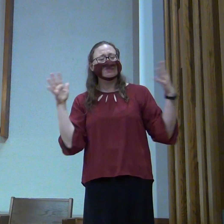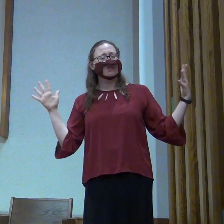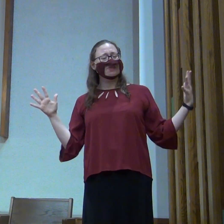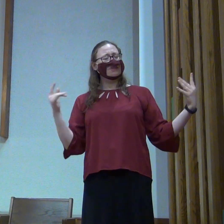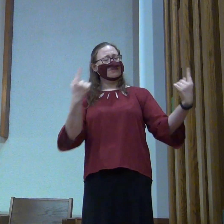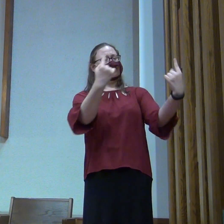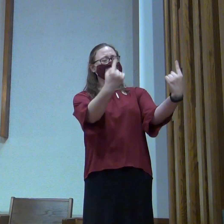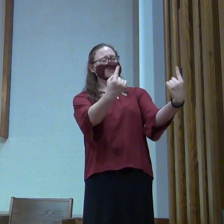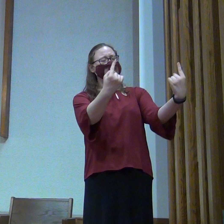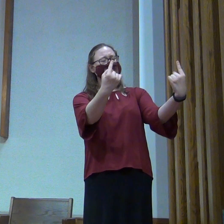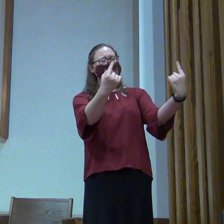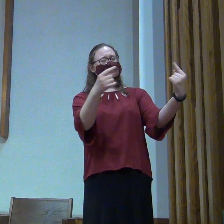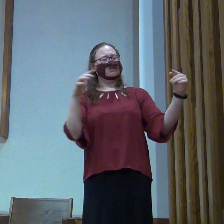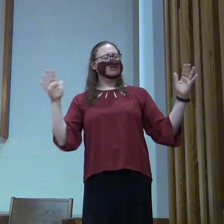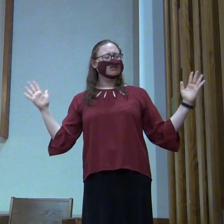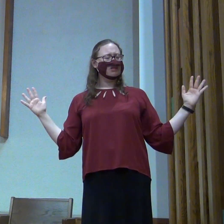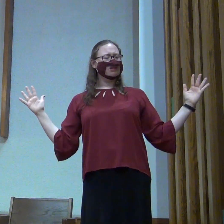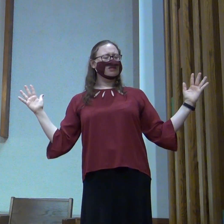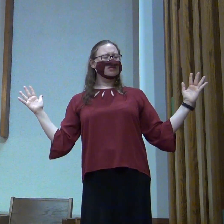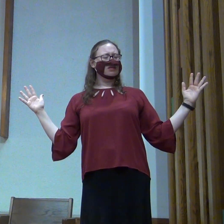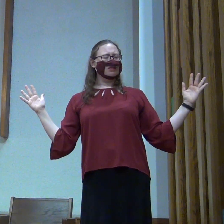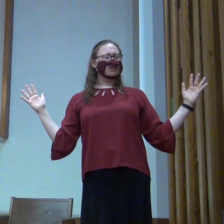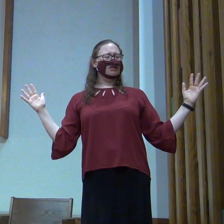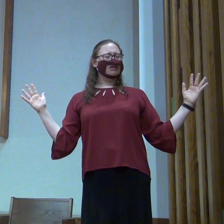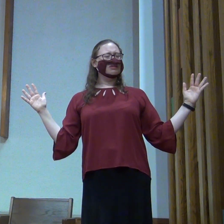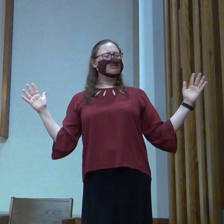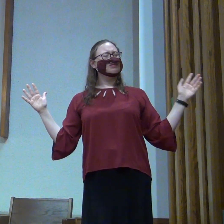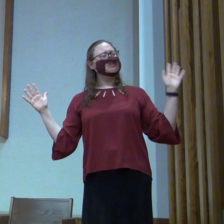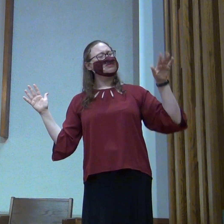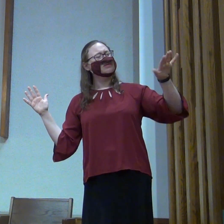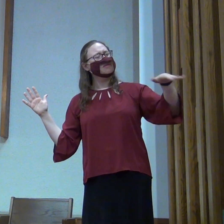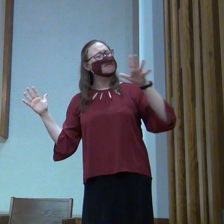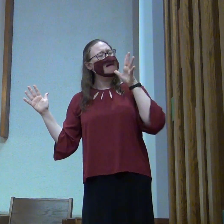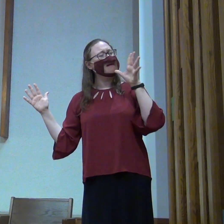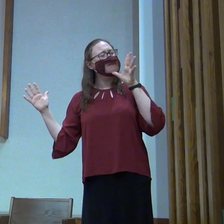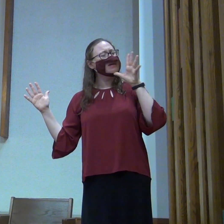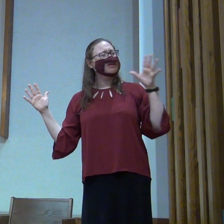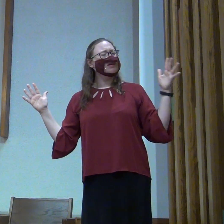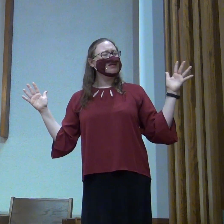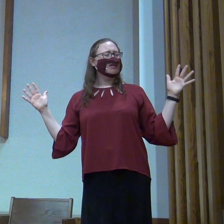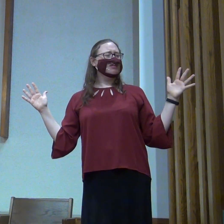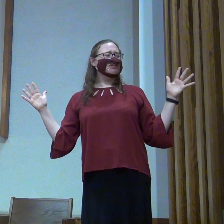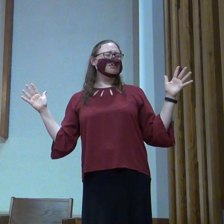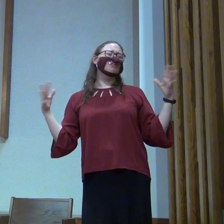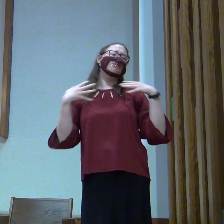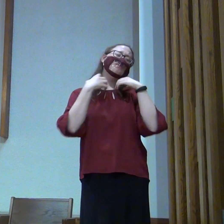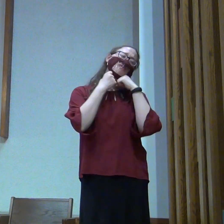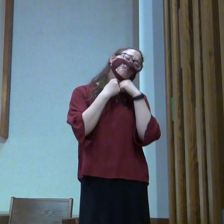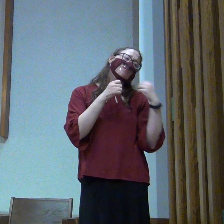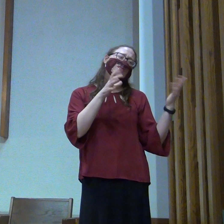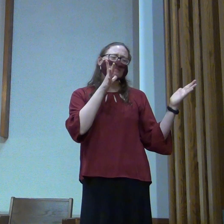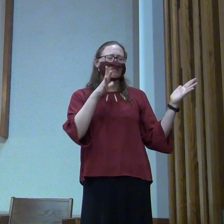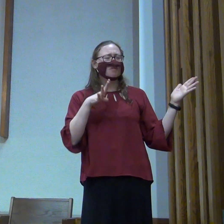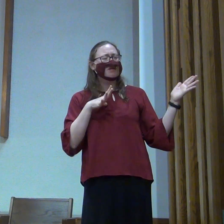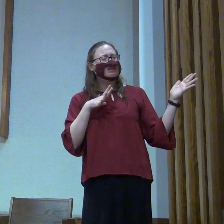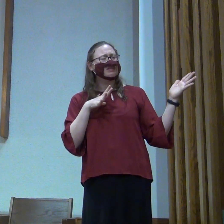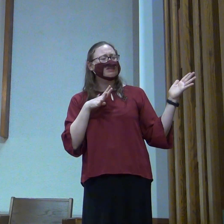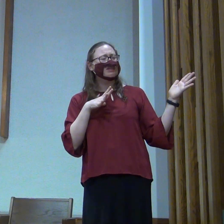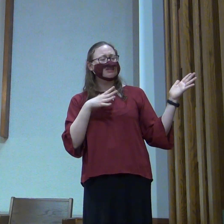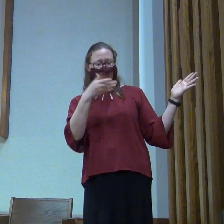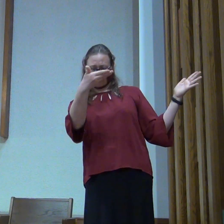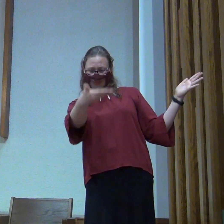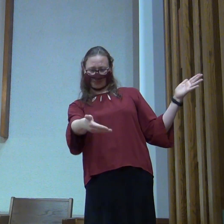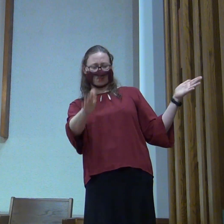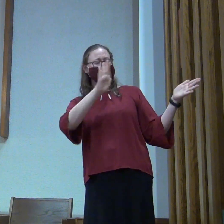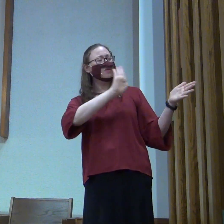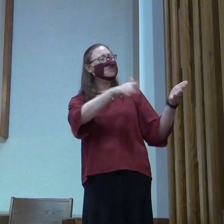standing nearby, he said to his mother, dear woman, here is